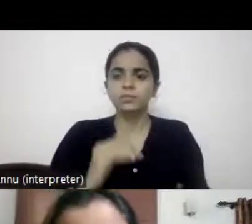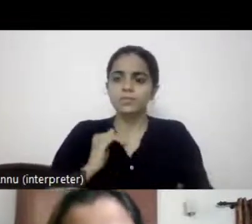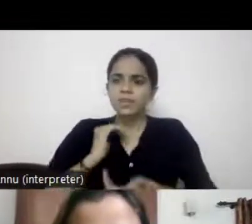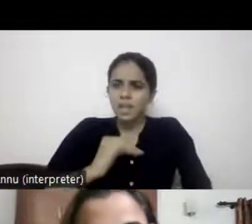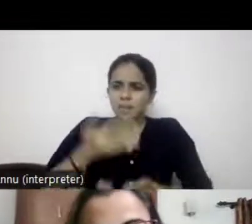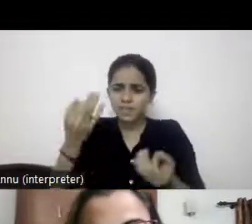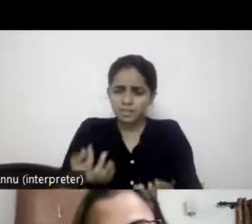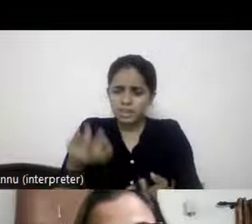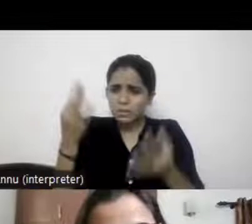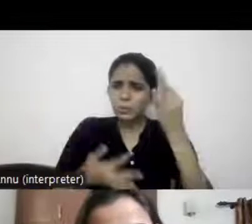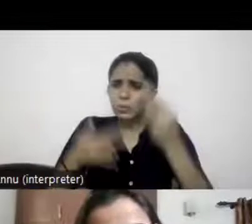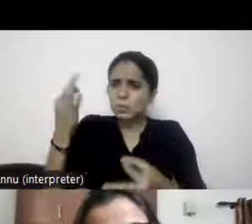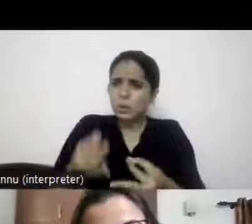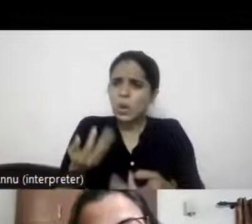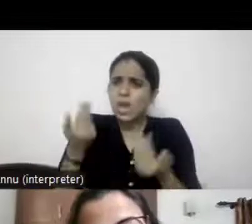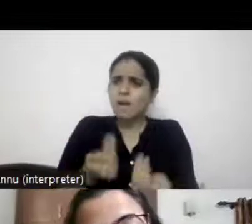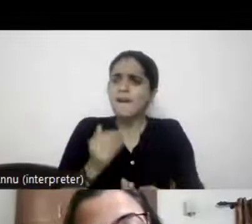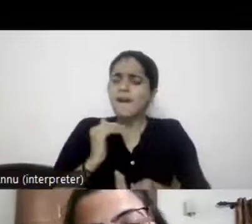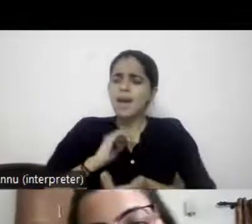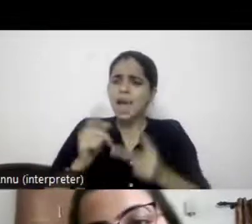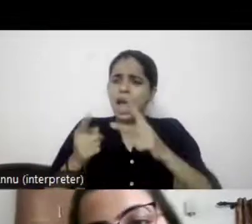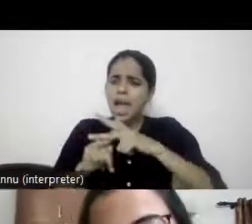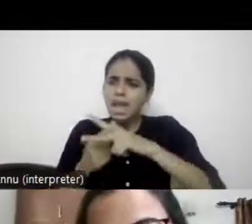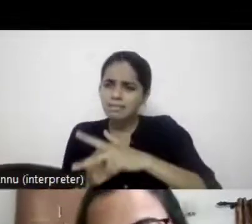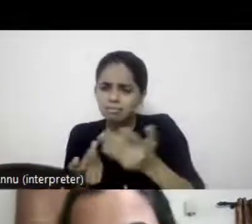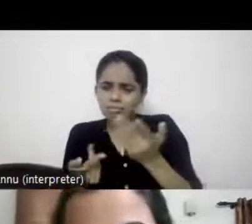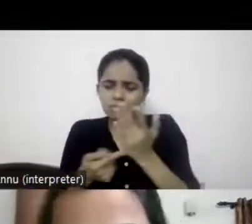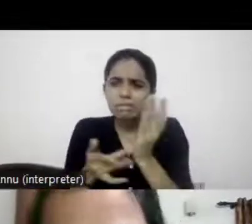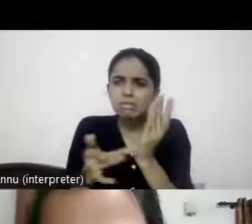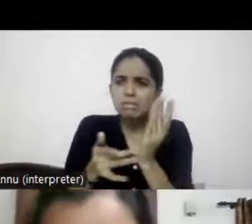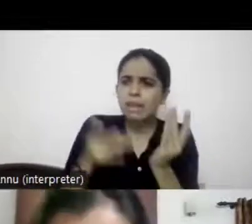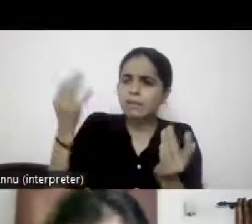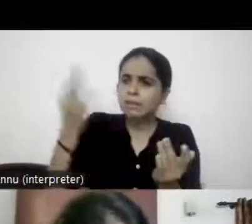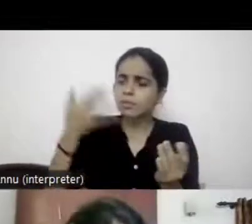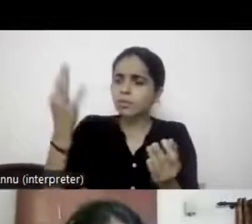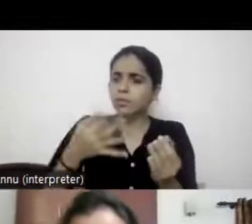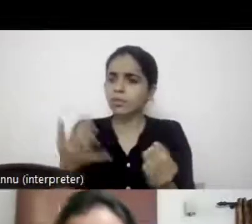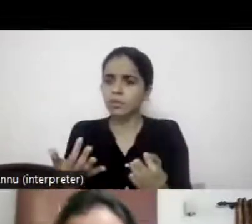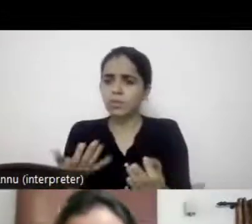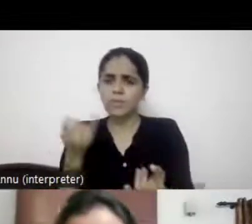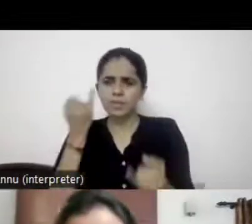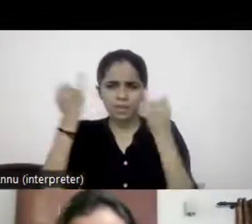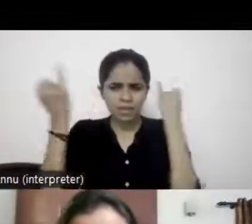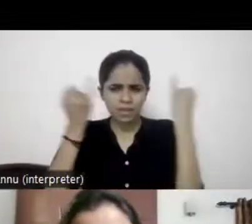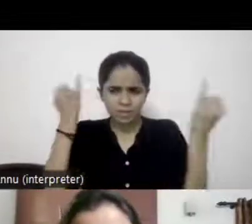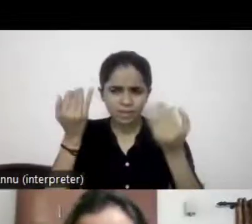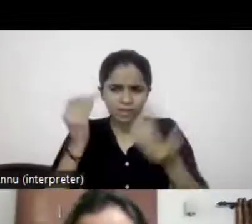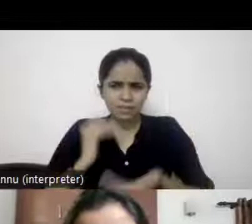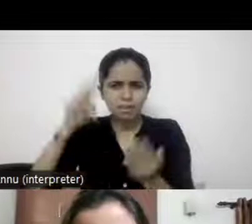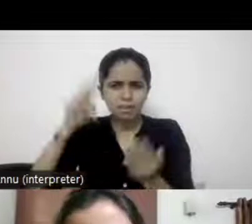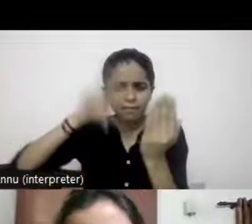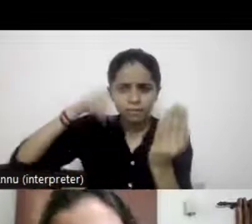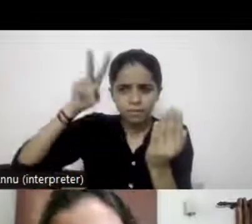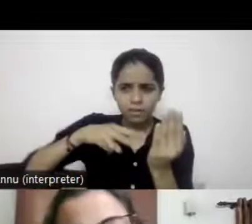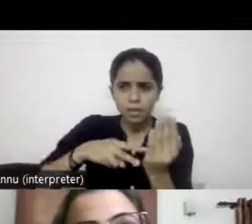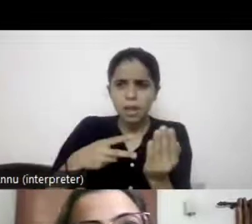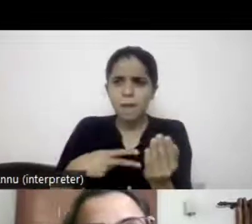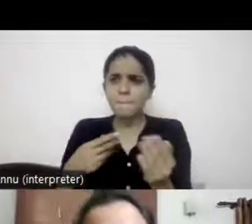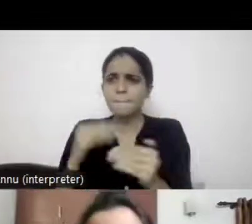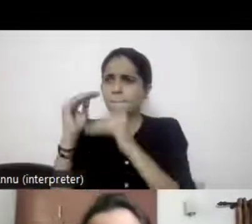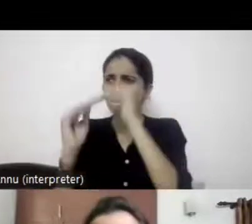see around you, which talk about this idea of eugenics. The other day, I was reading a billboard where